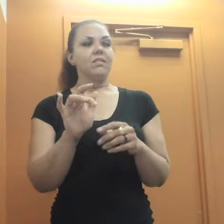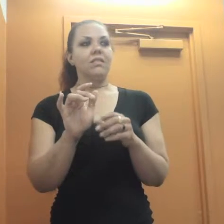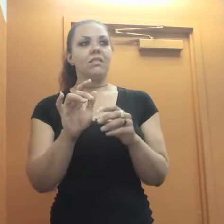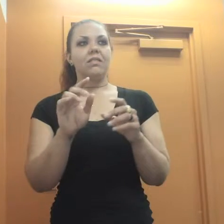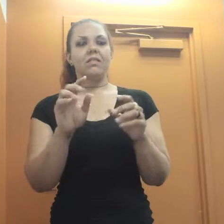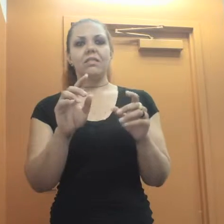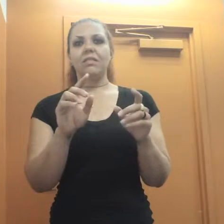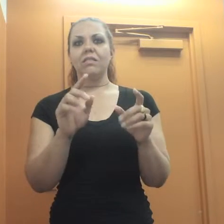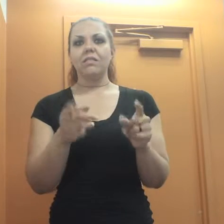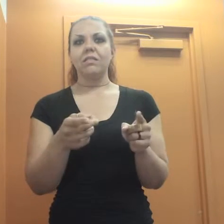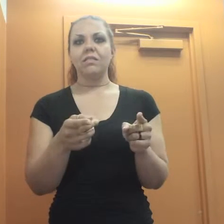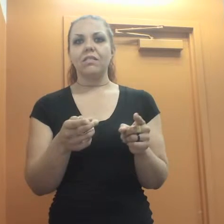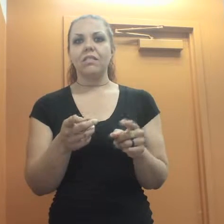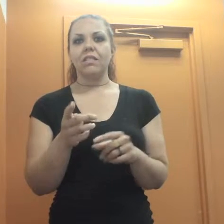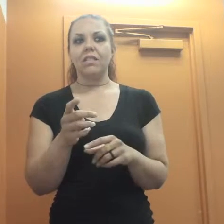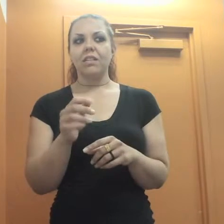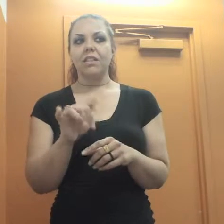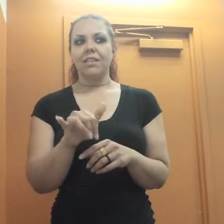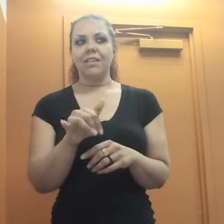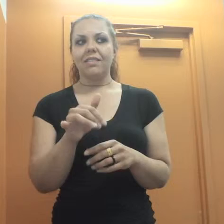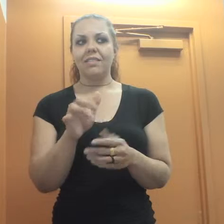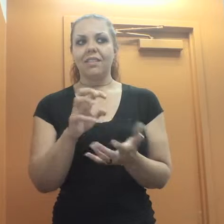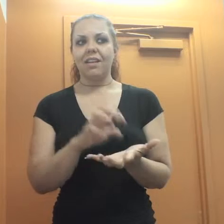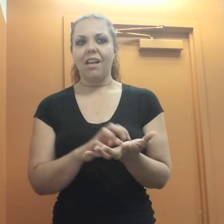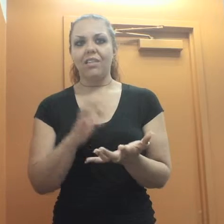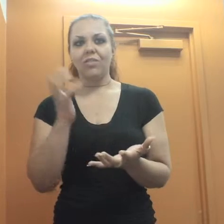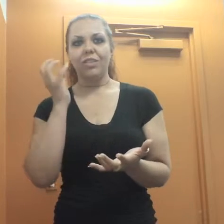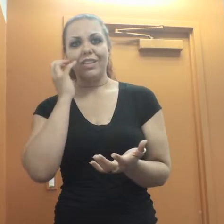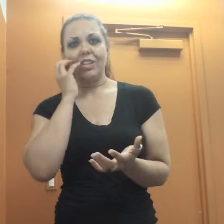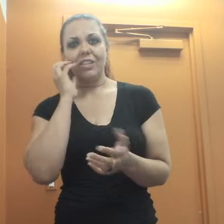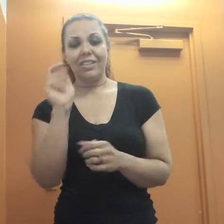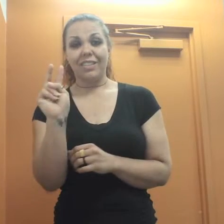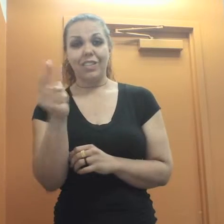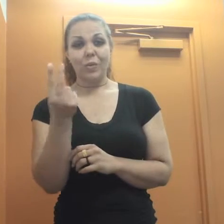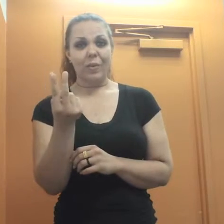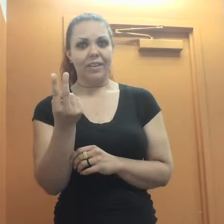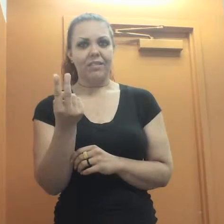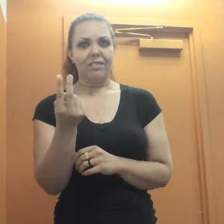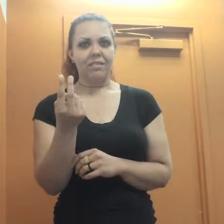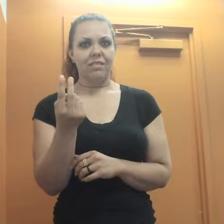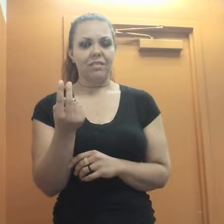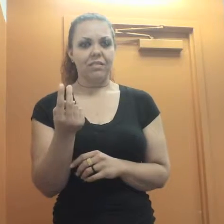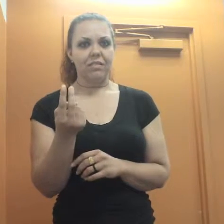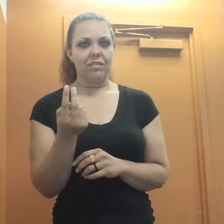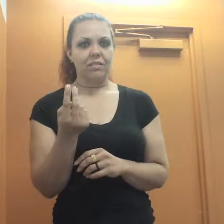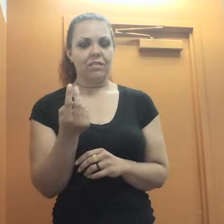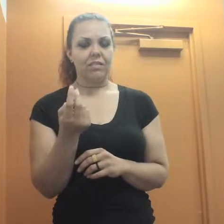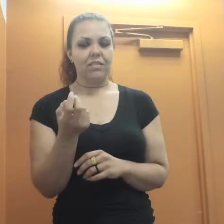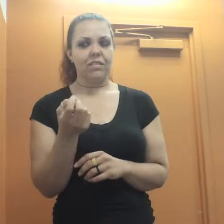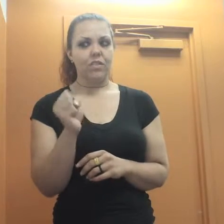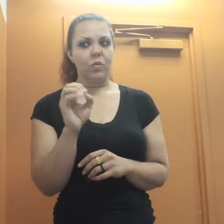and that concentration is squared in our equilibrium expression. So there's the correct